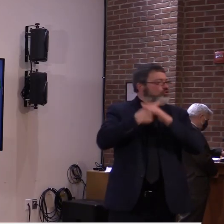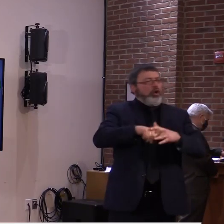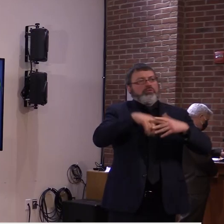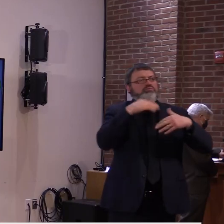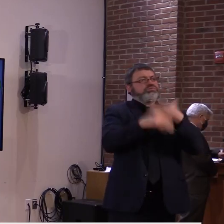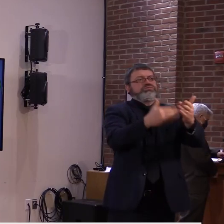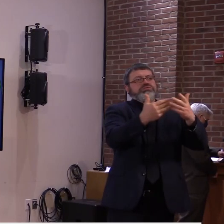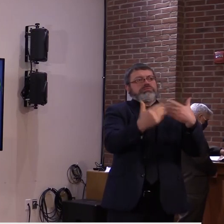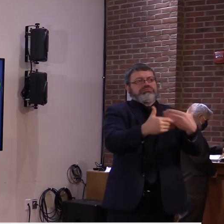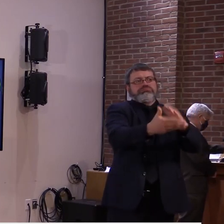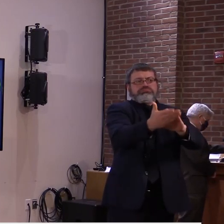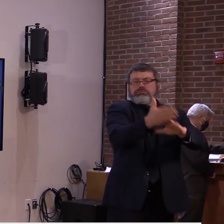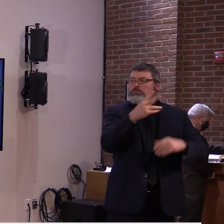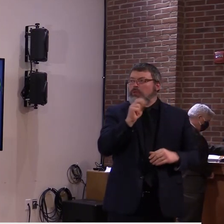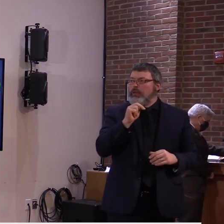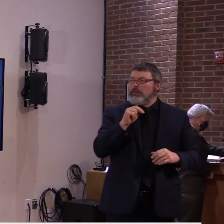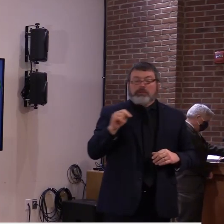final